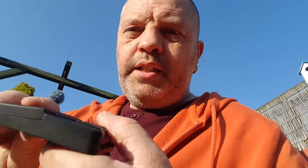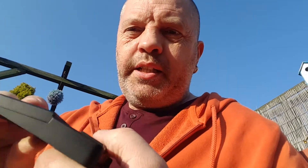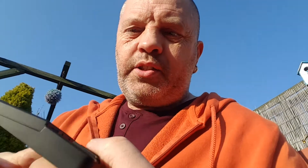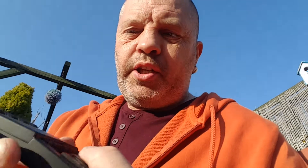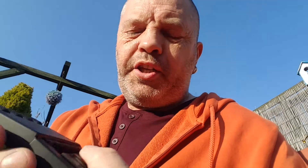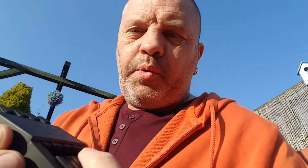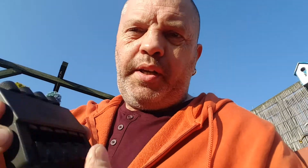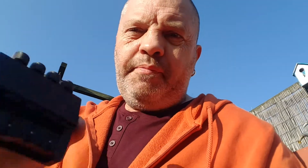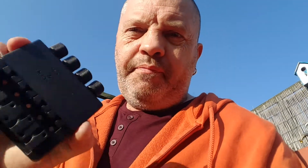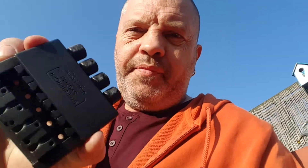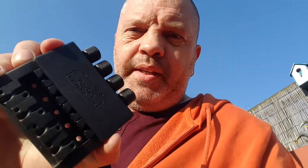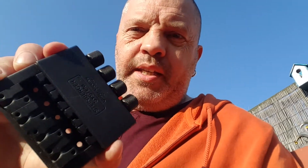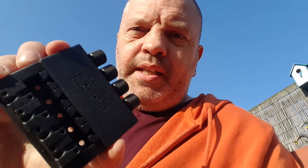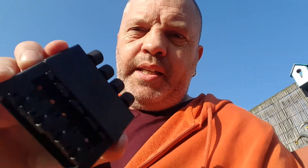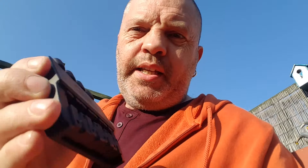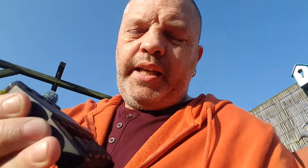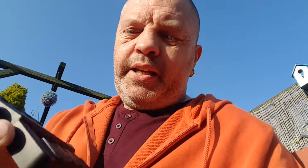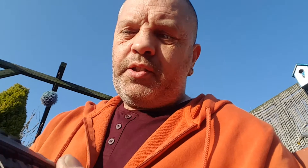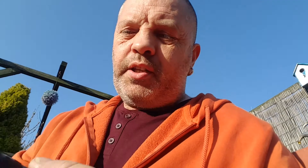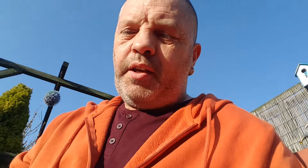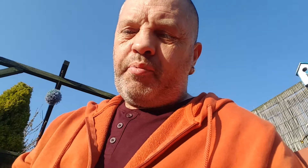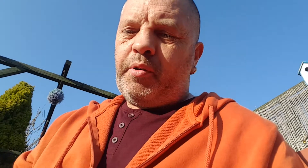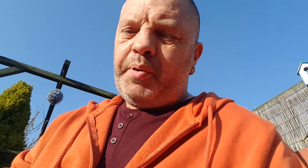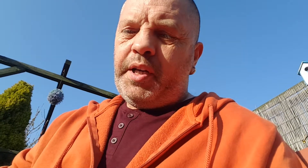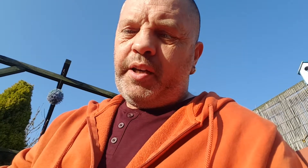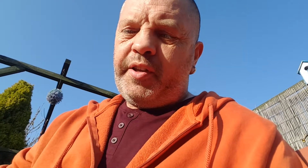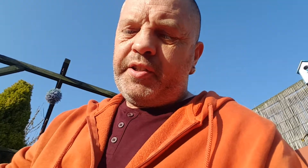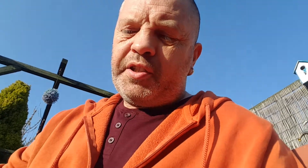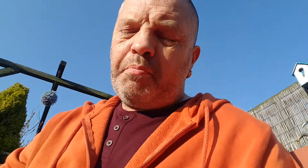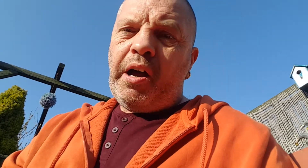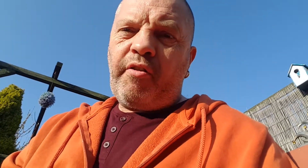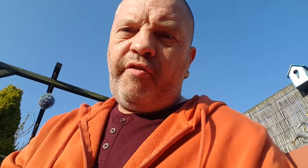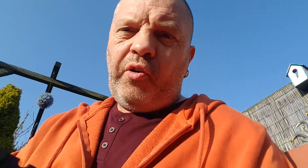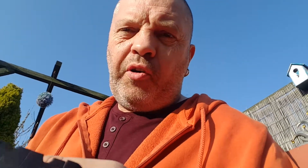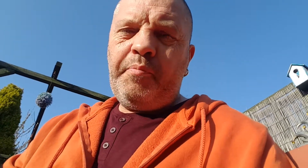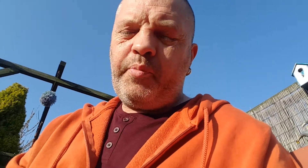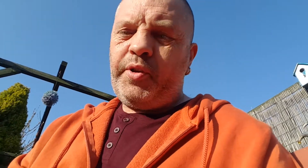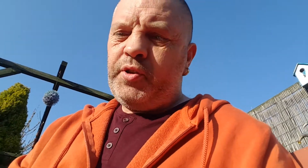it's genuine, it's a proper, I think this is a Mark IV bridge.